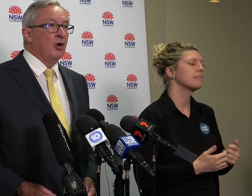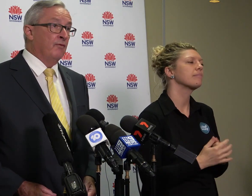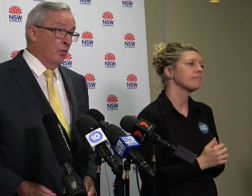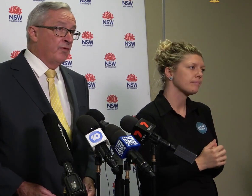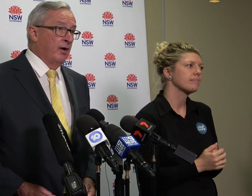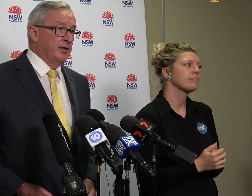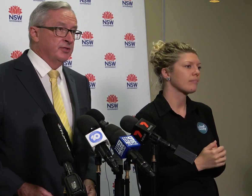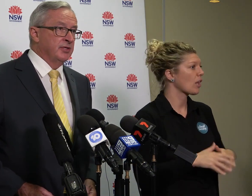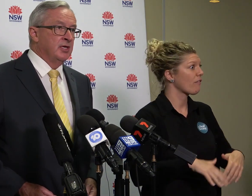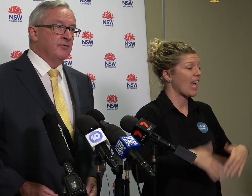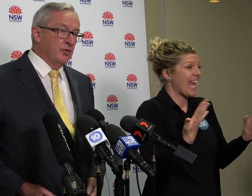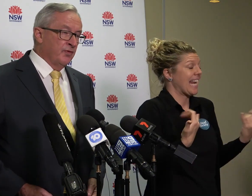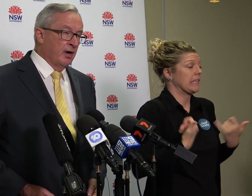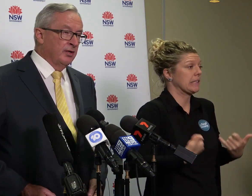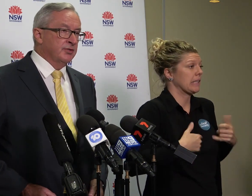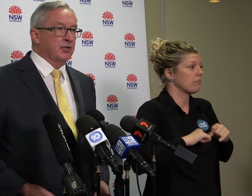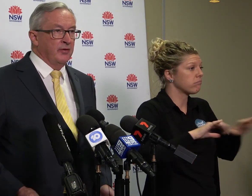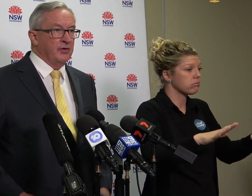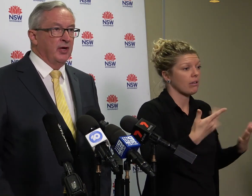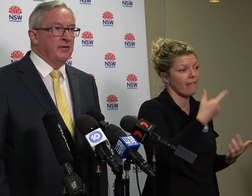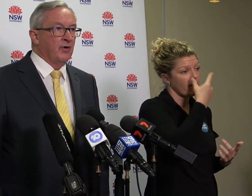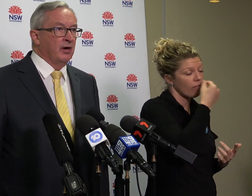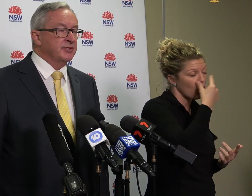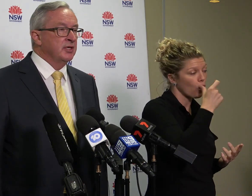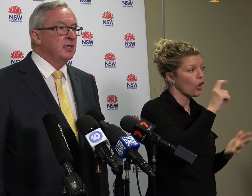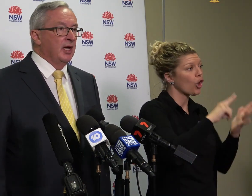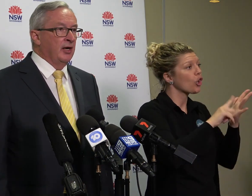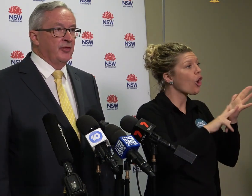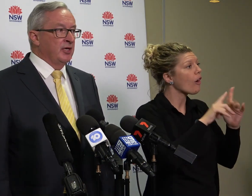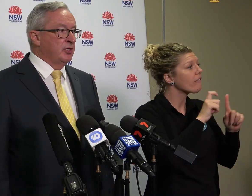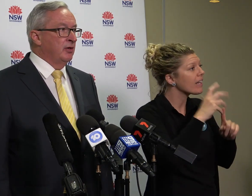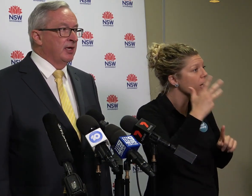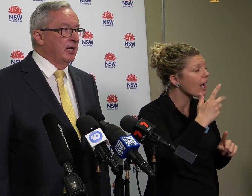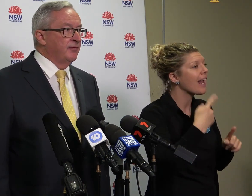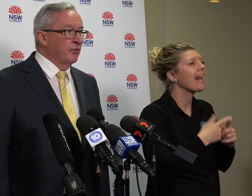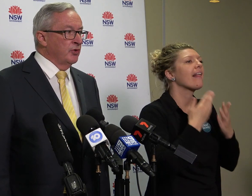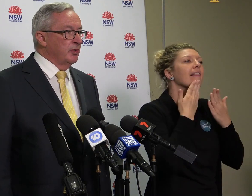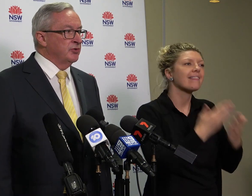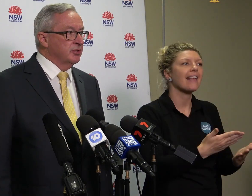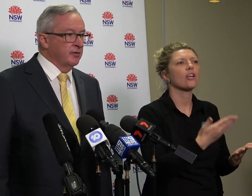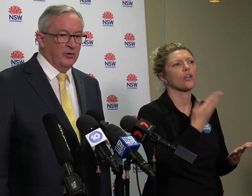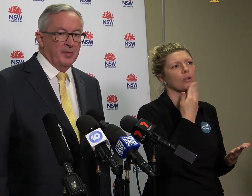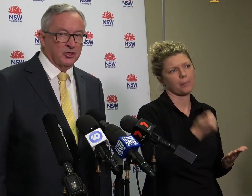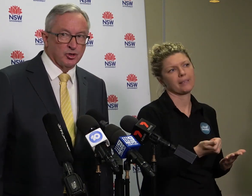transmission of all viruses, flu virus, COVID-19 virus, and I thank you again